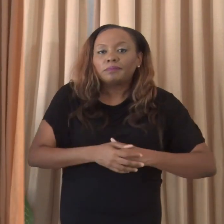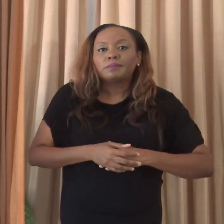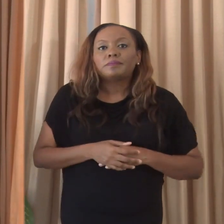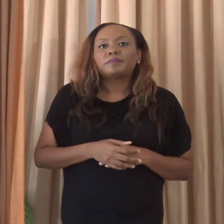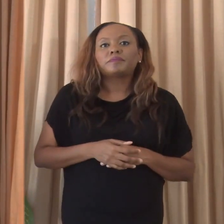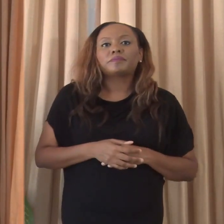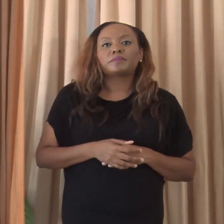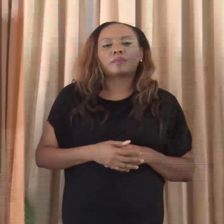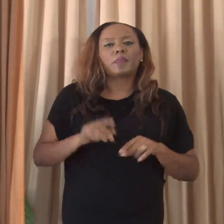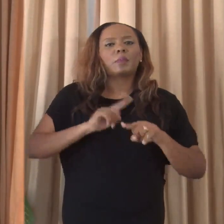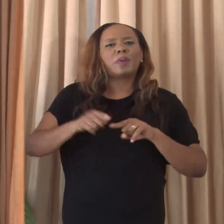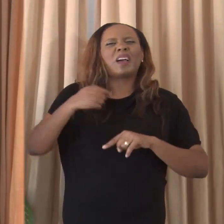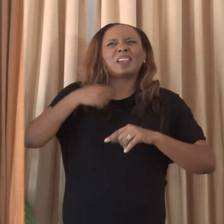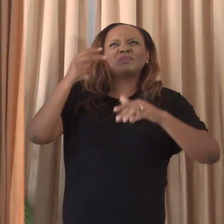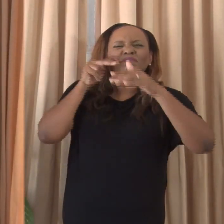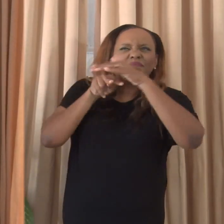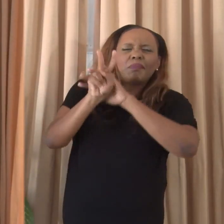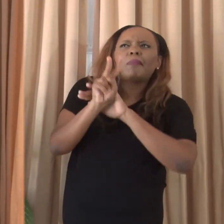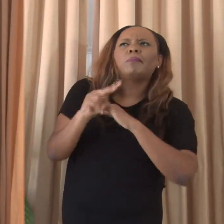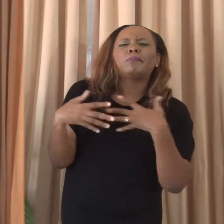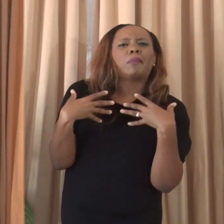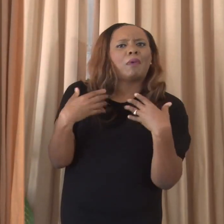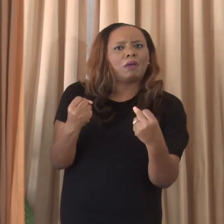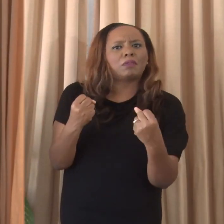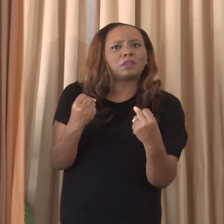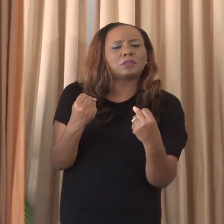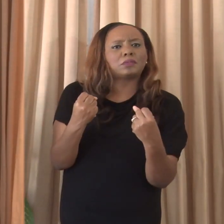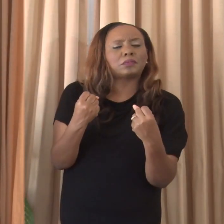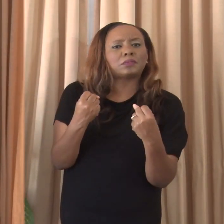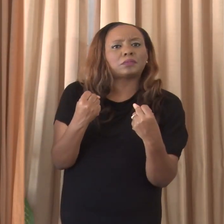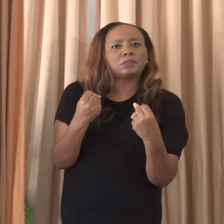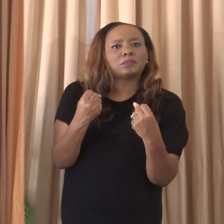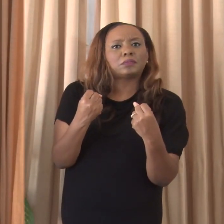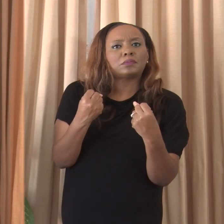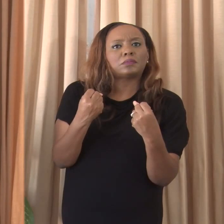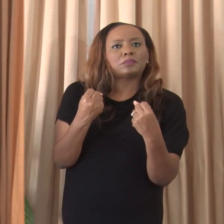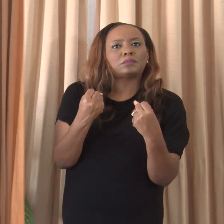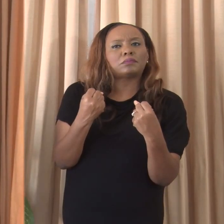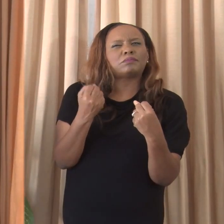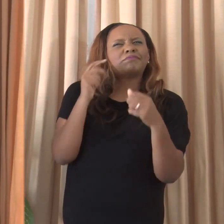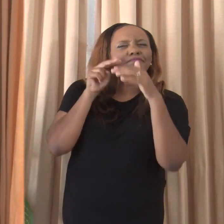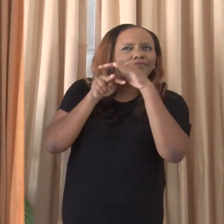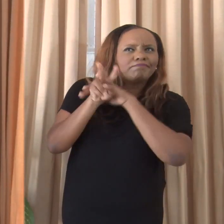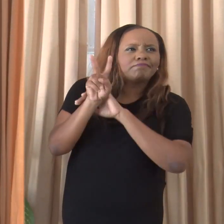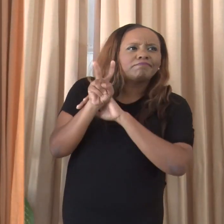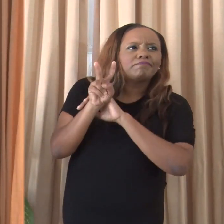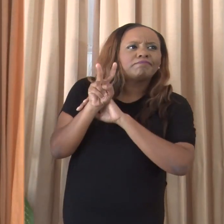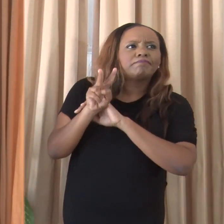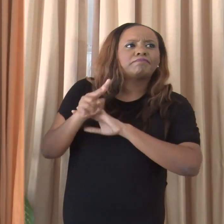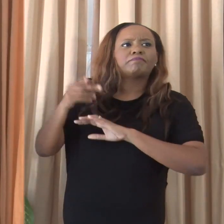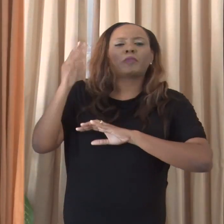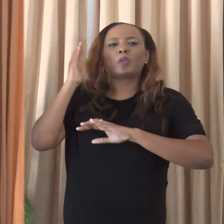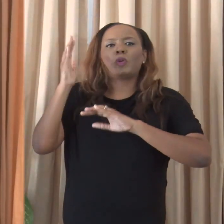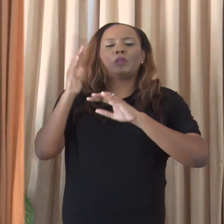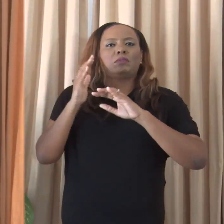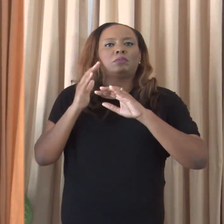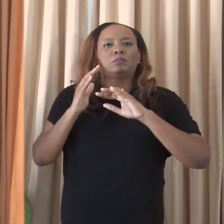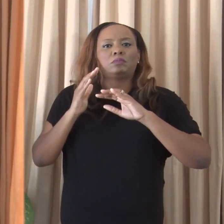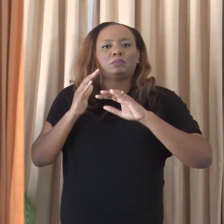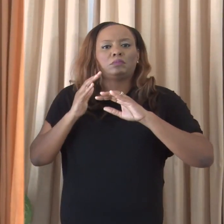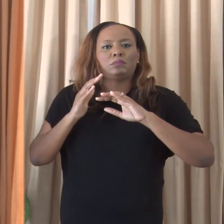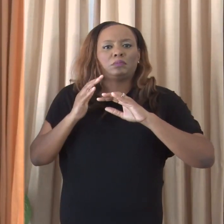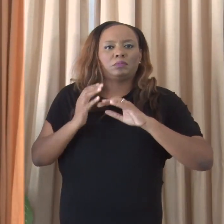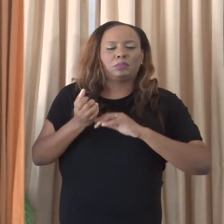I am anticipating confidently that a level-headedness will prevail across the region, and we